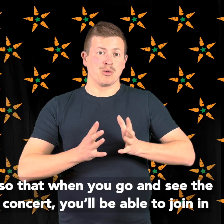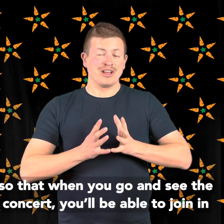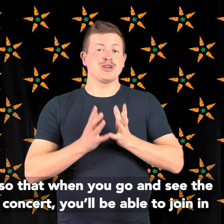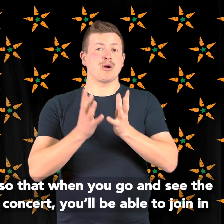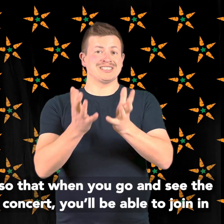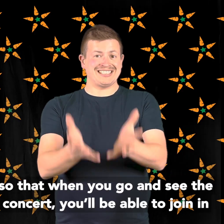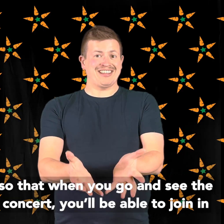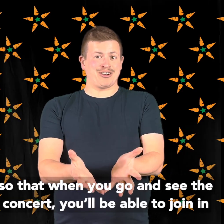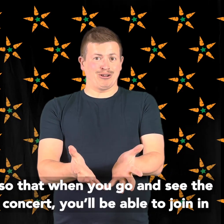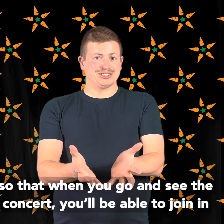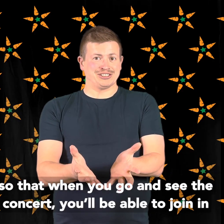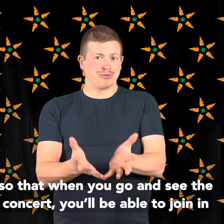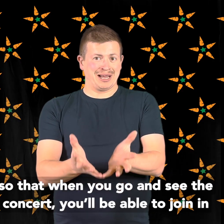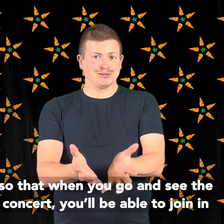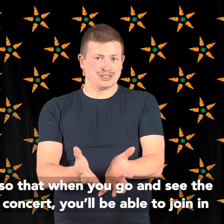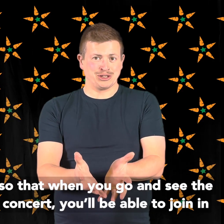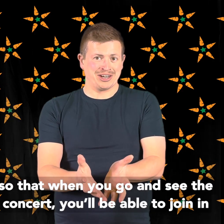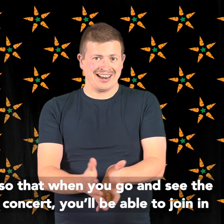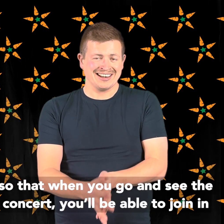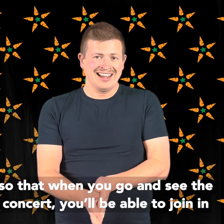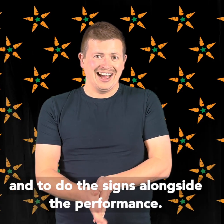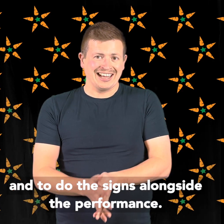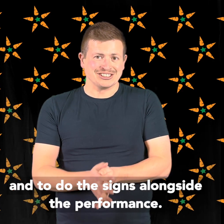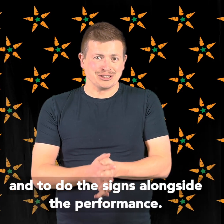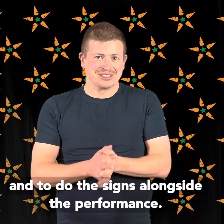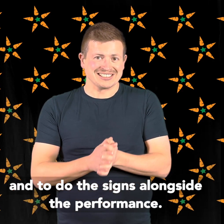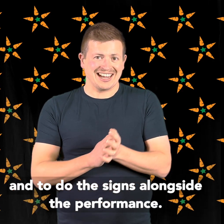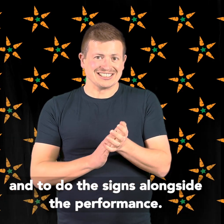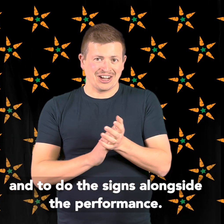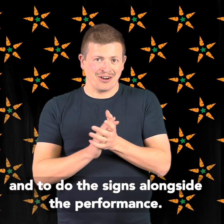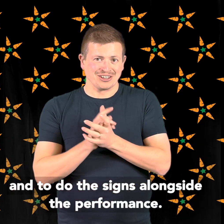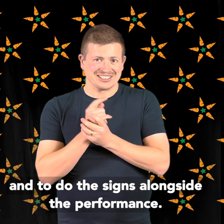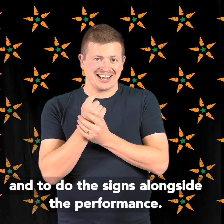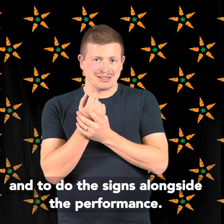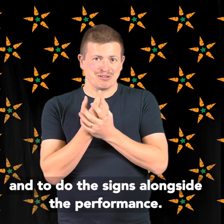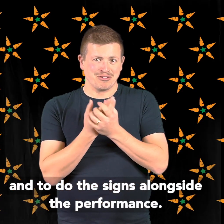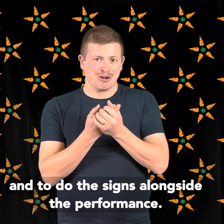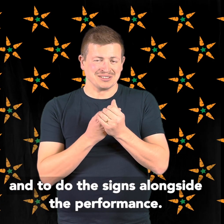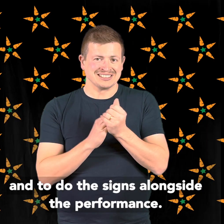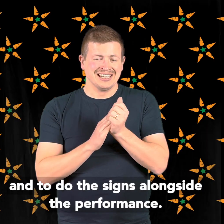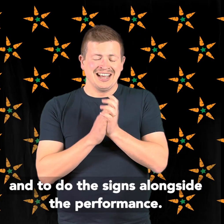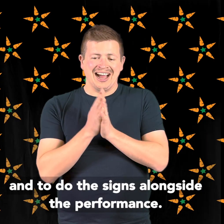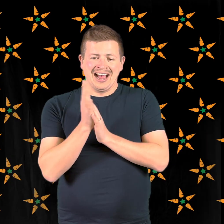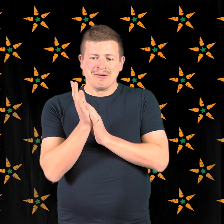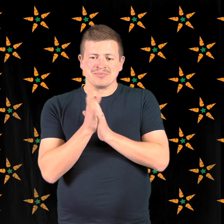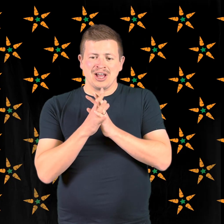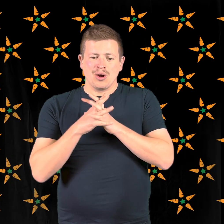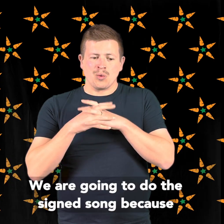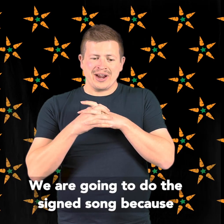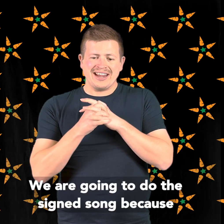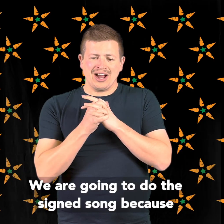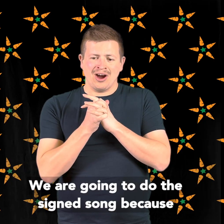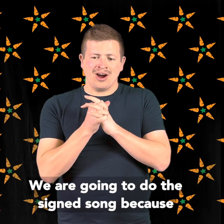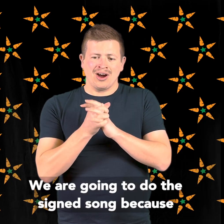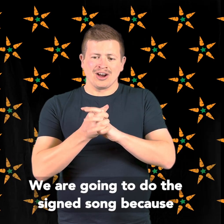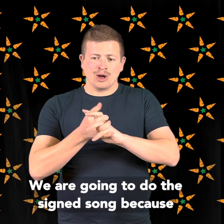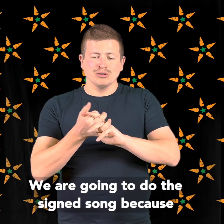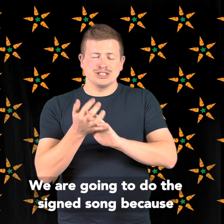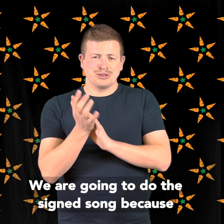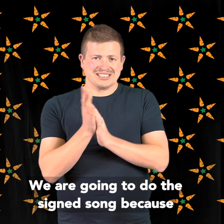when you go and see the concerts, you'll be able to join in and to do the sign alongside the performance. We are going to do this